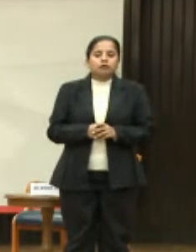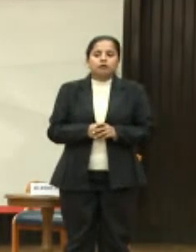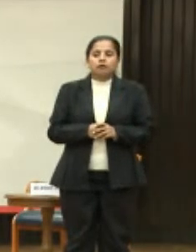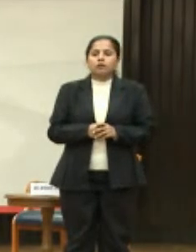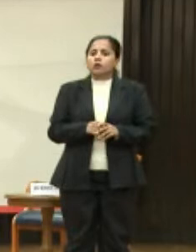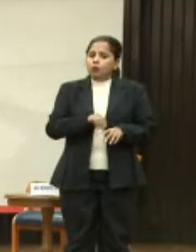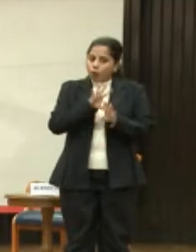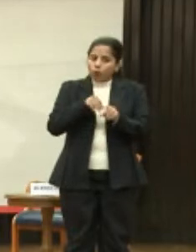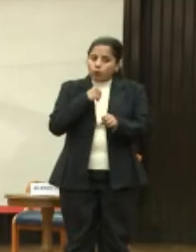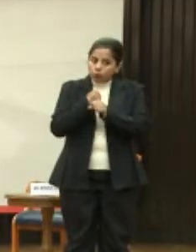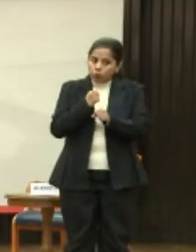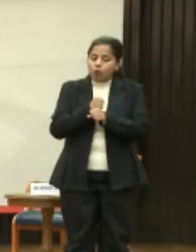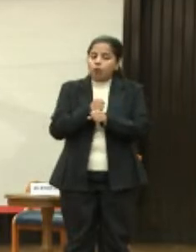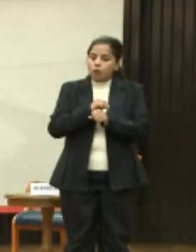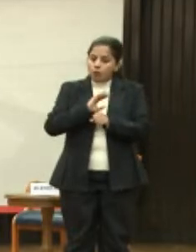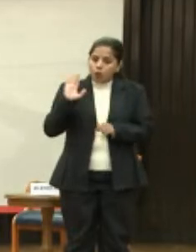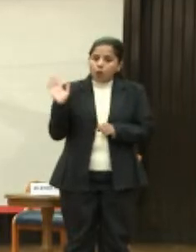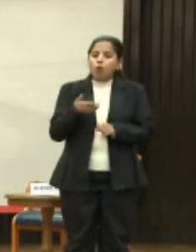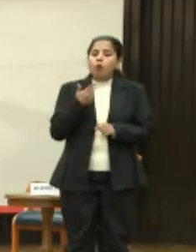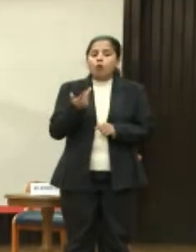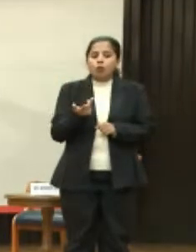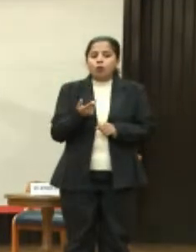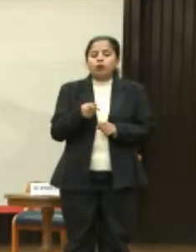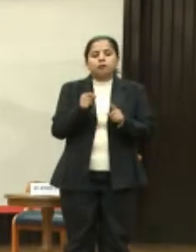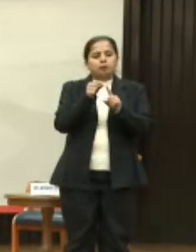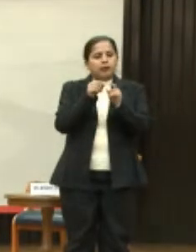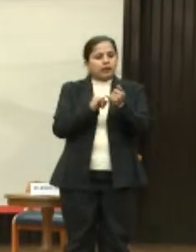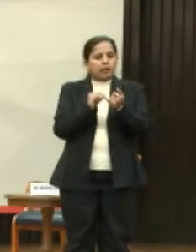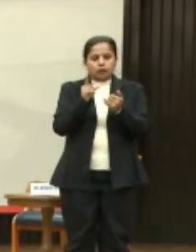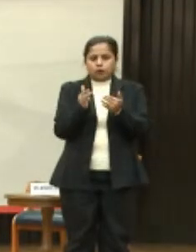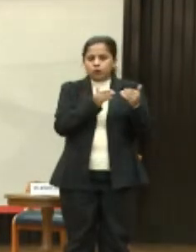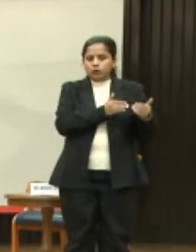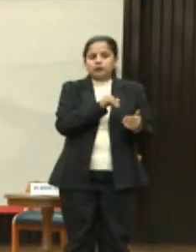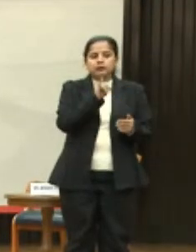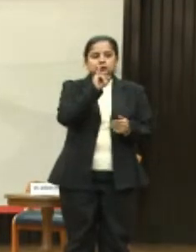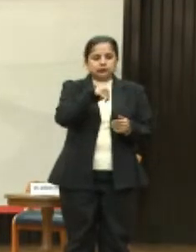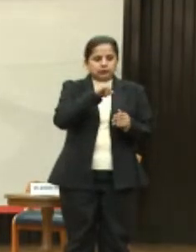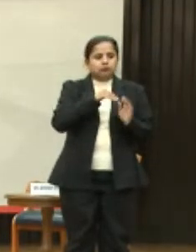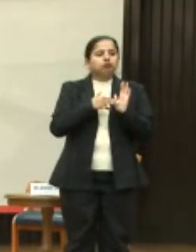All government, excluding PSUs, 6 million.